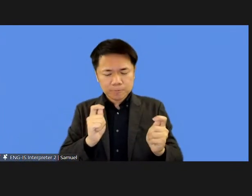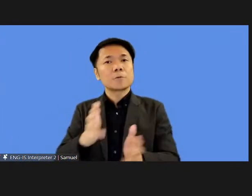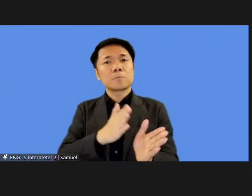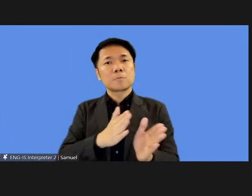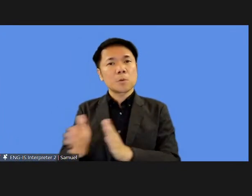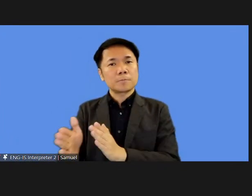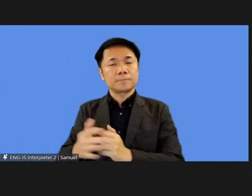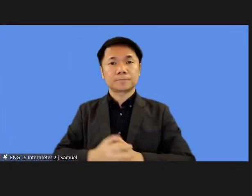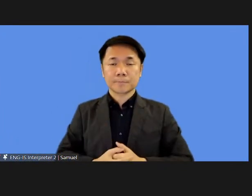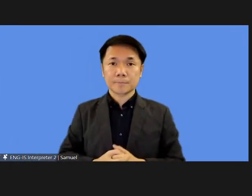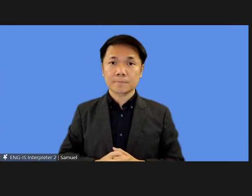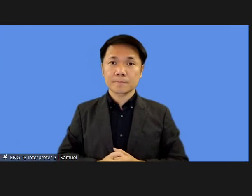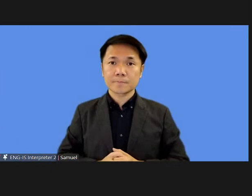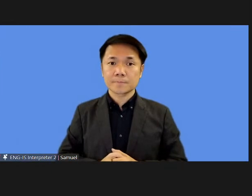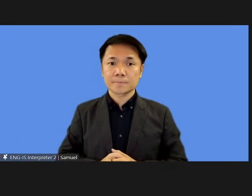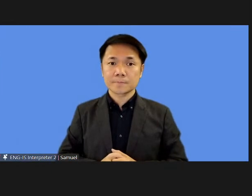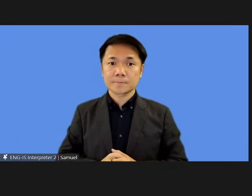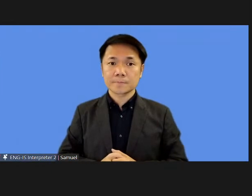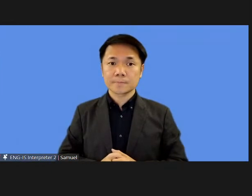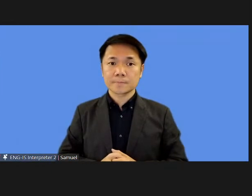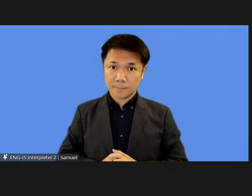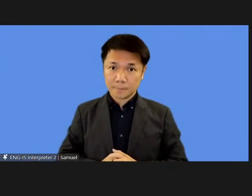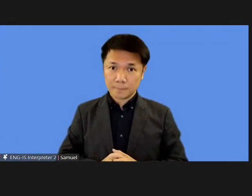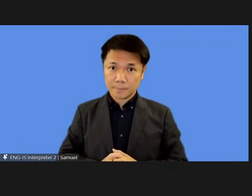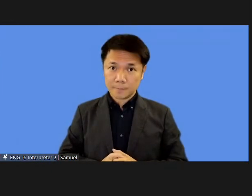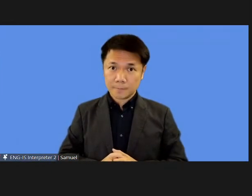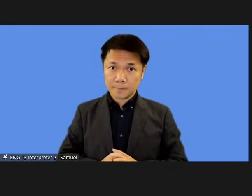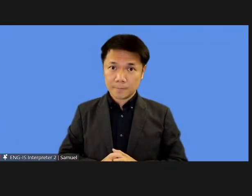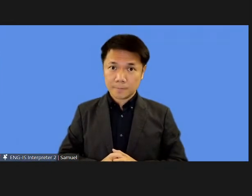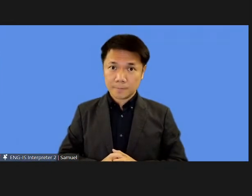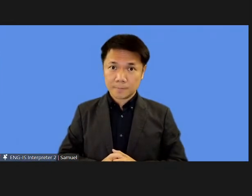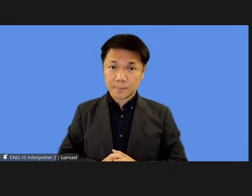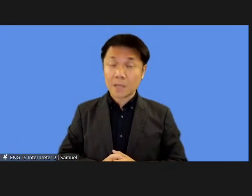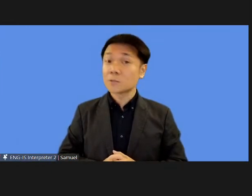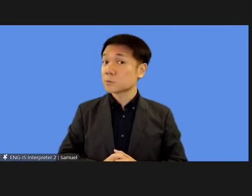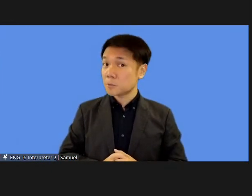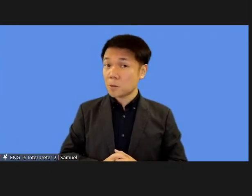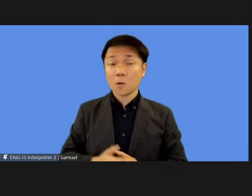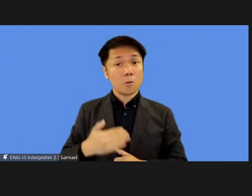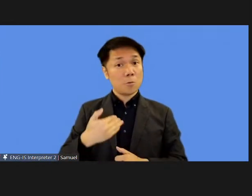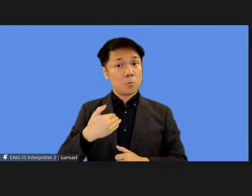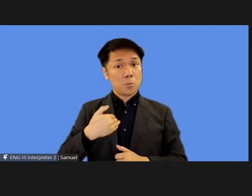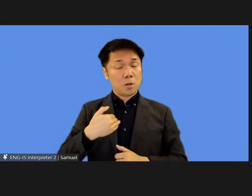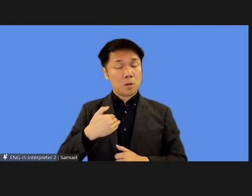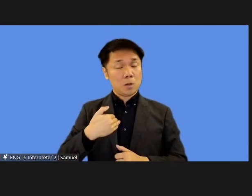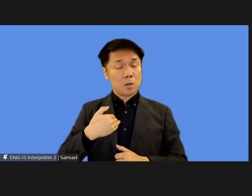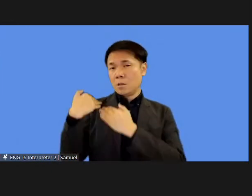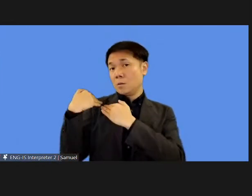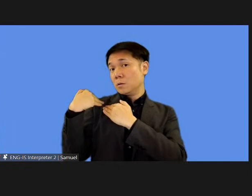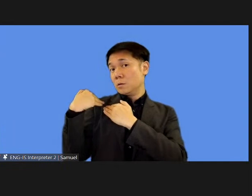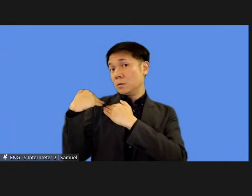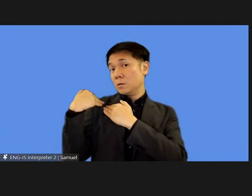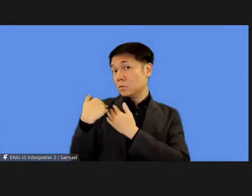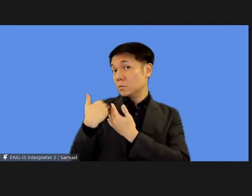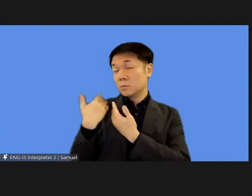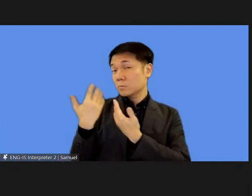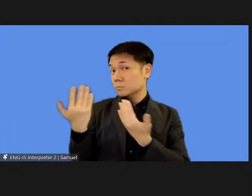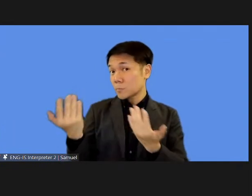is a way that we hope to address henceforth by targeting the